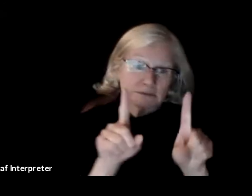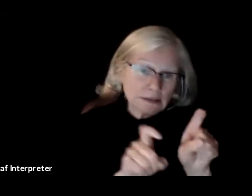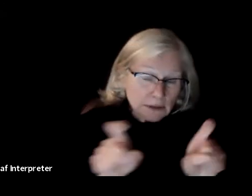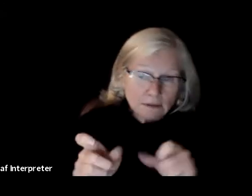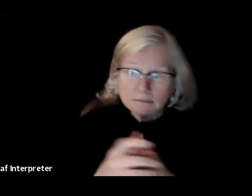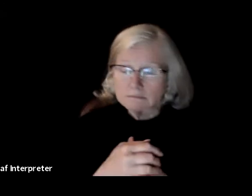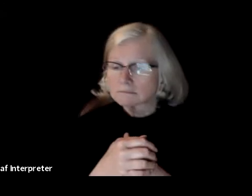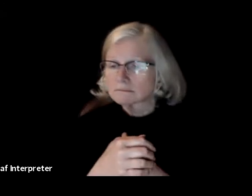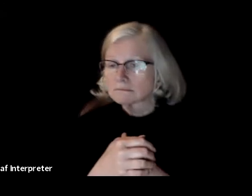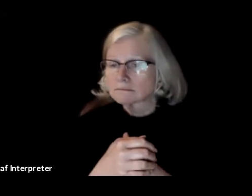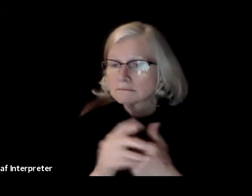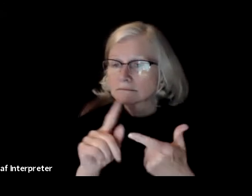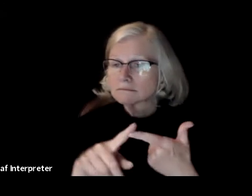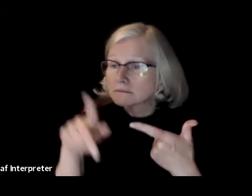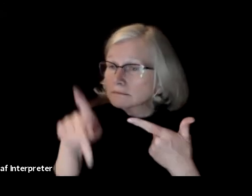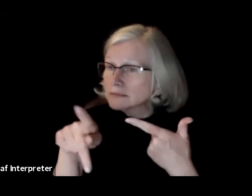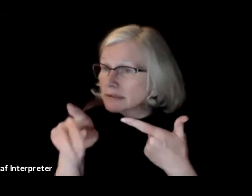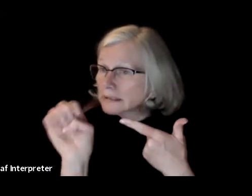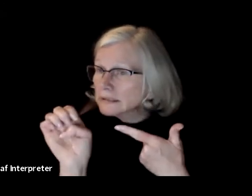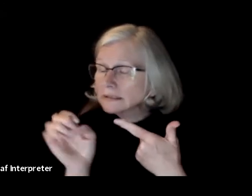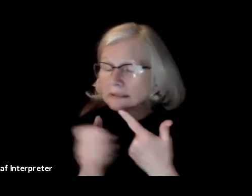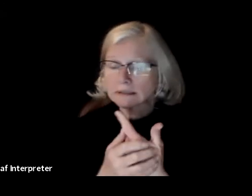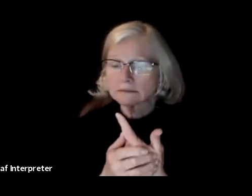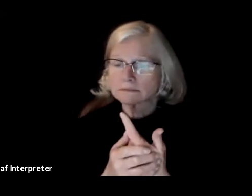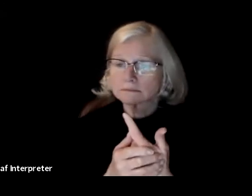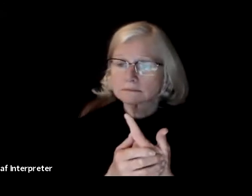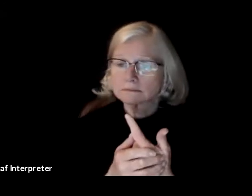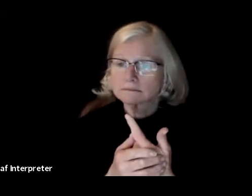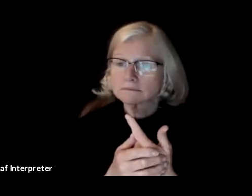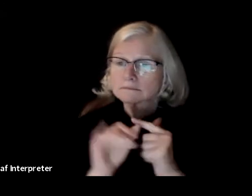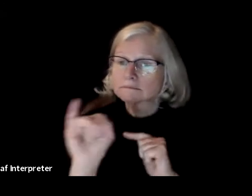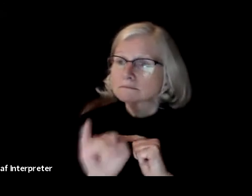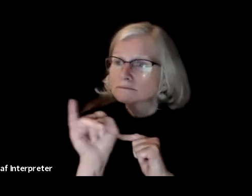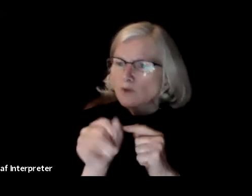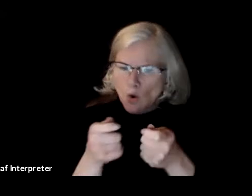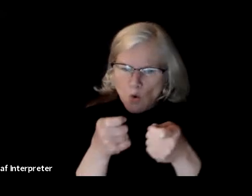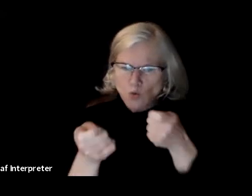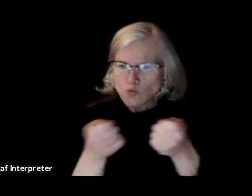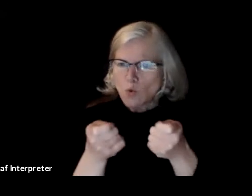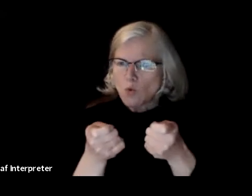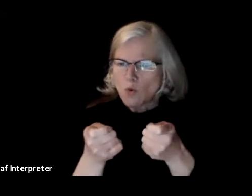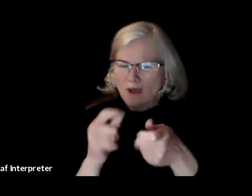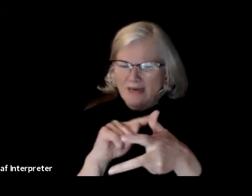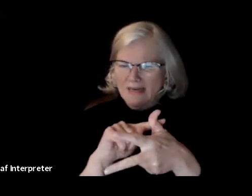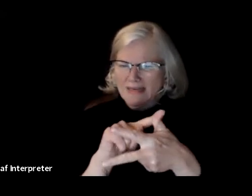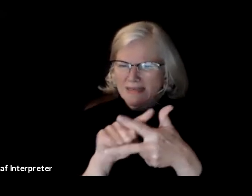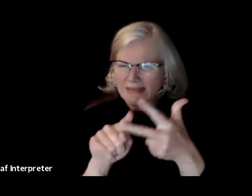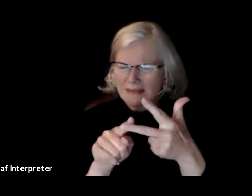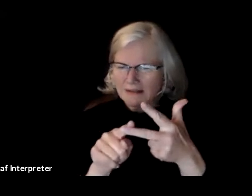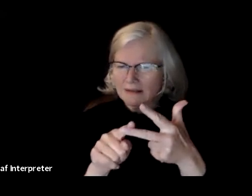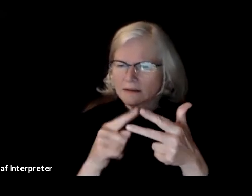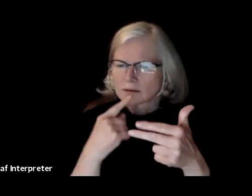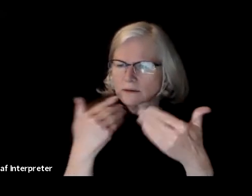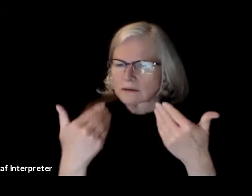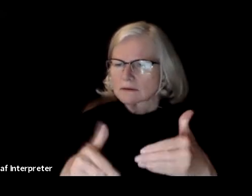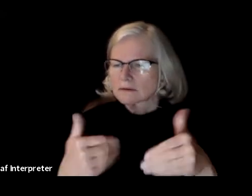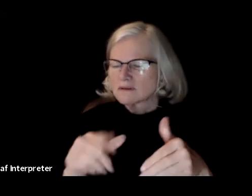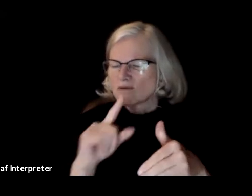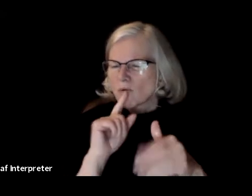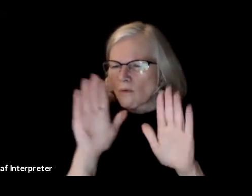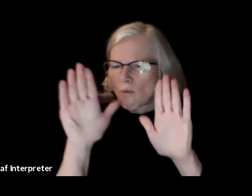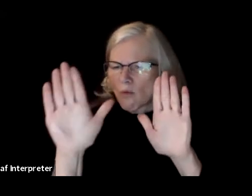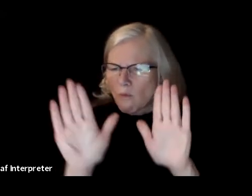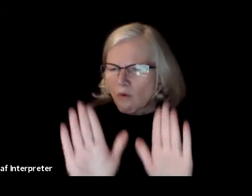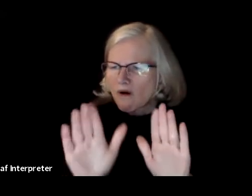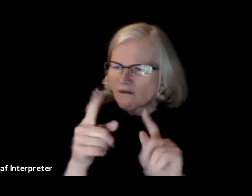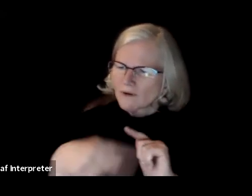equipment, infection control resources, and the like. It's just been an incredible, incredible amount of effort by so many people.